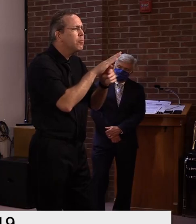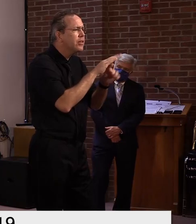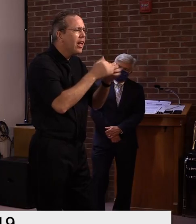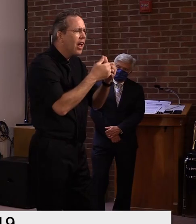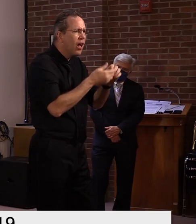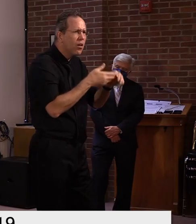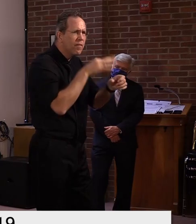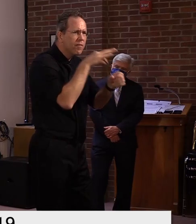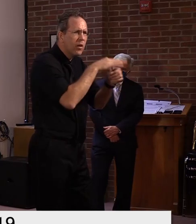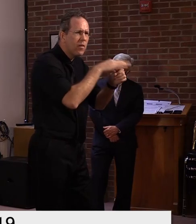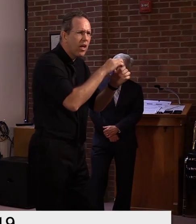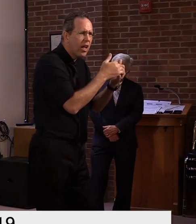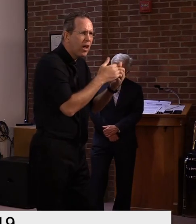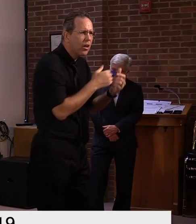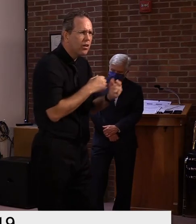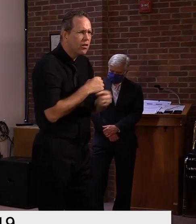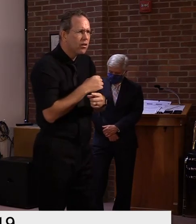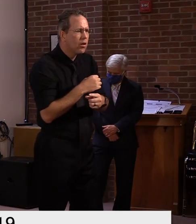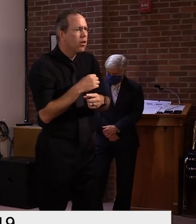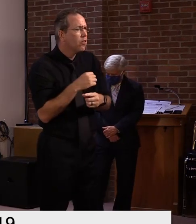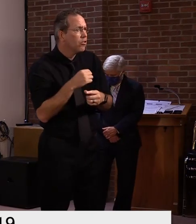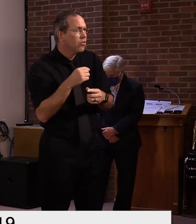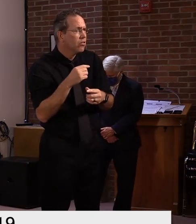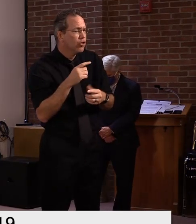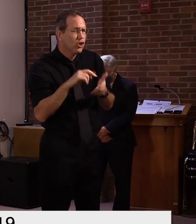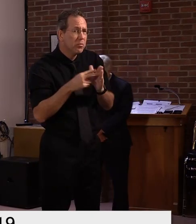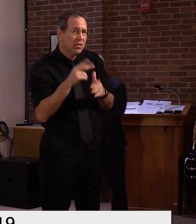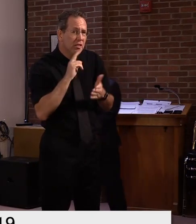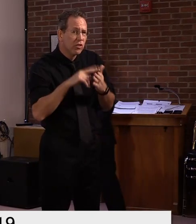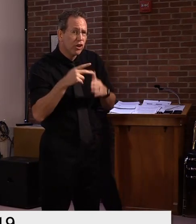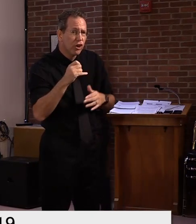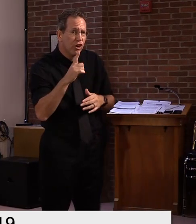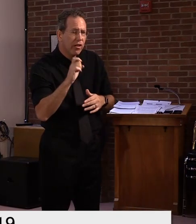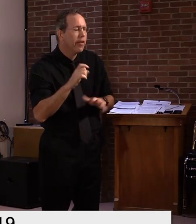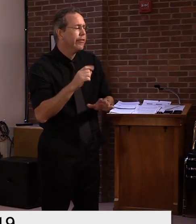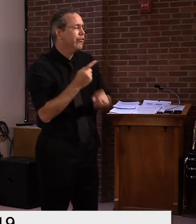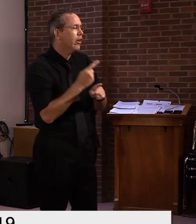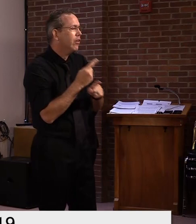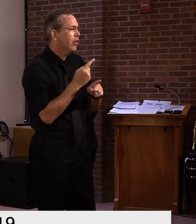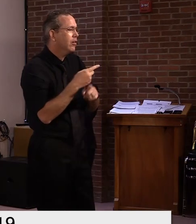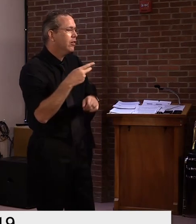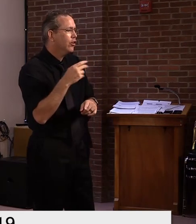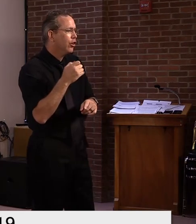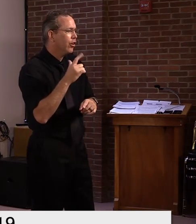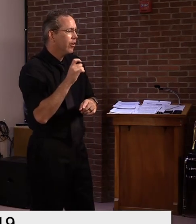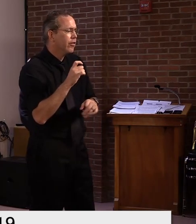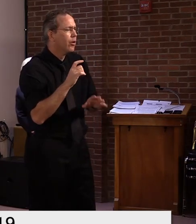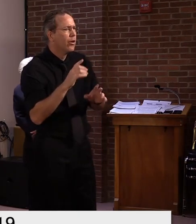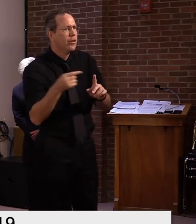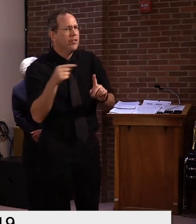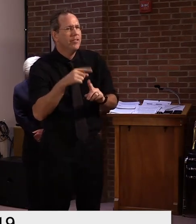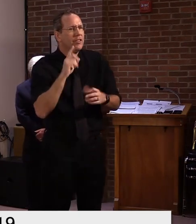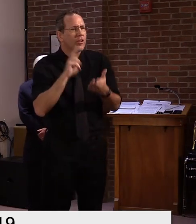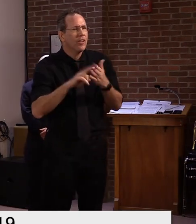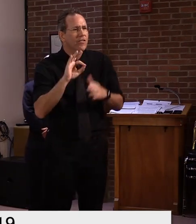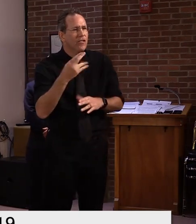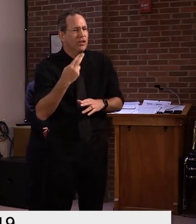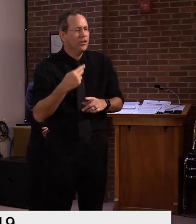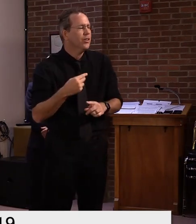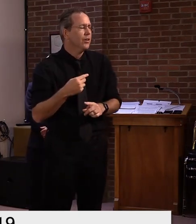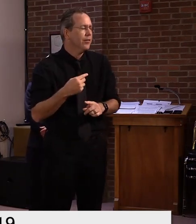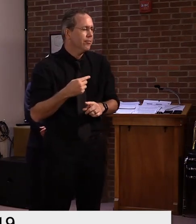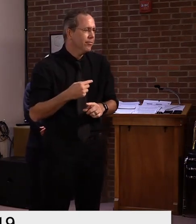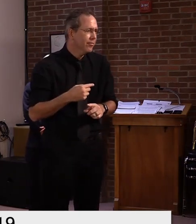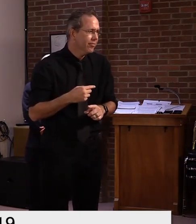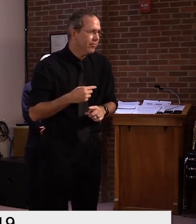Secretary Curley. Yeah, thank you, Governor. This is Secretary French. Yeah, it's going to be a concern going into the fall. I think we want